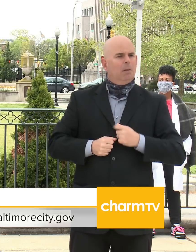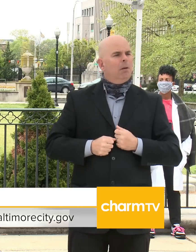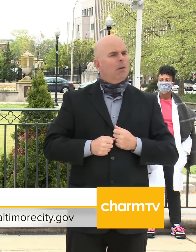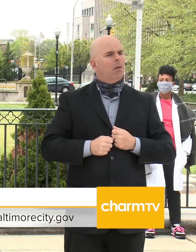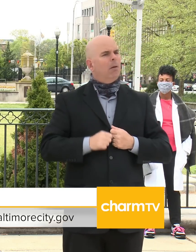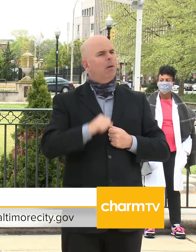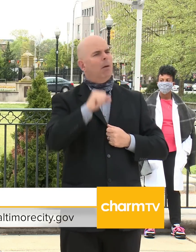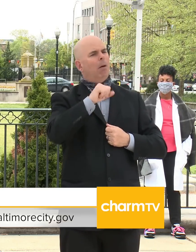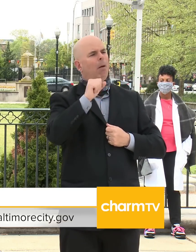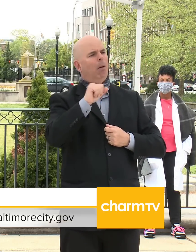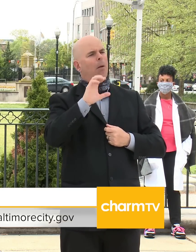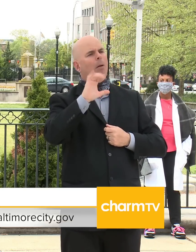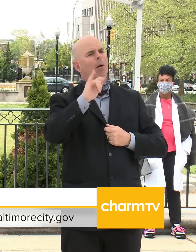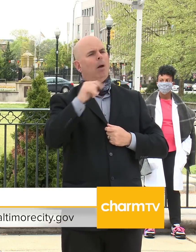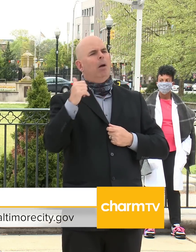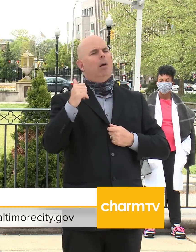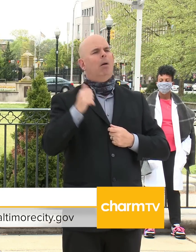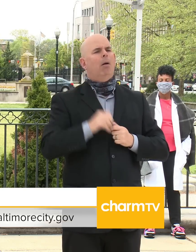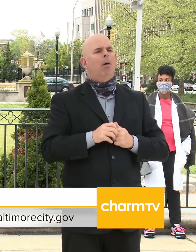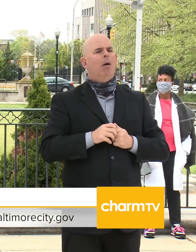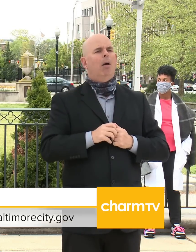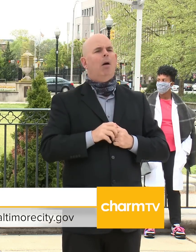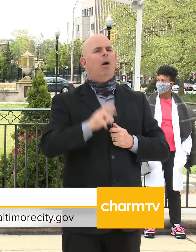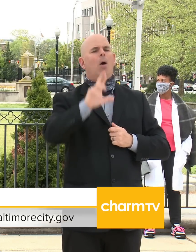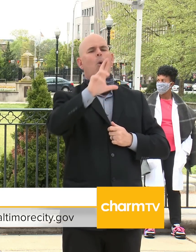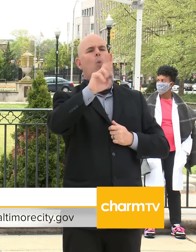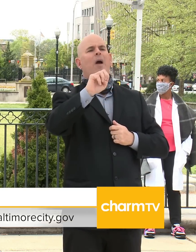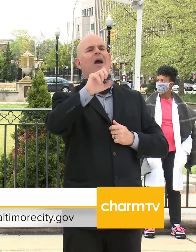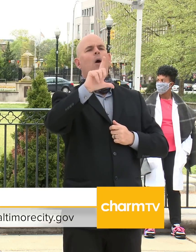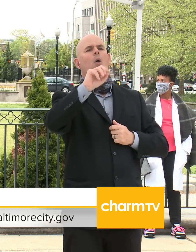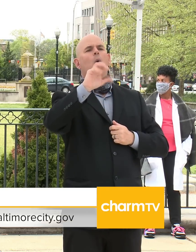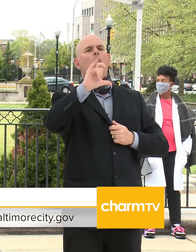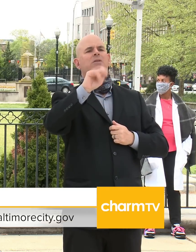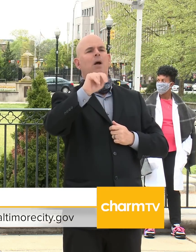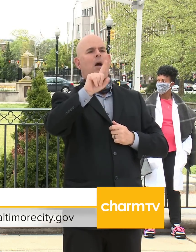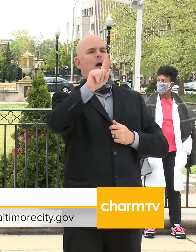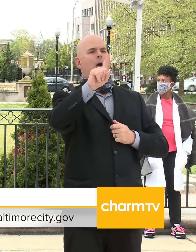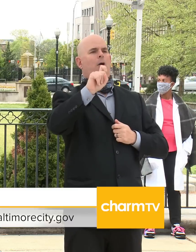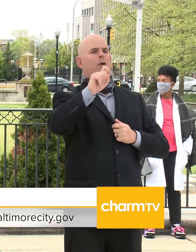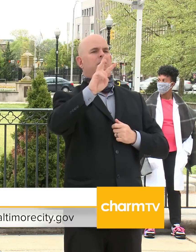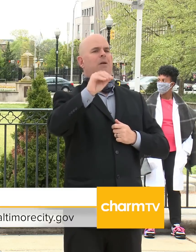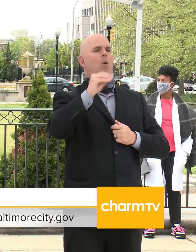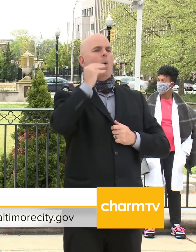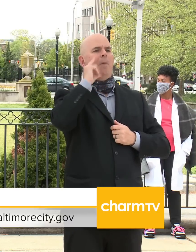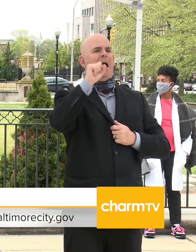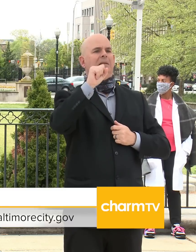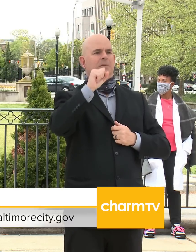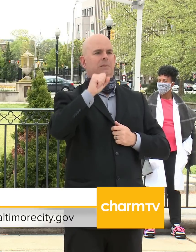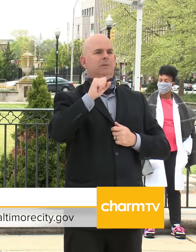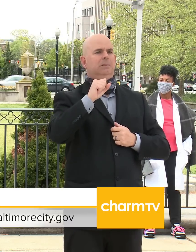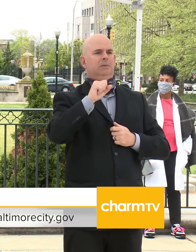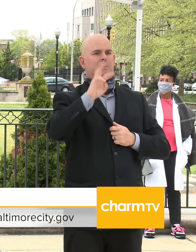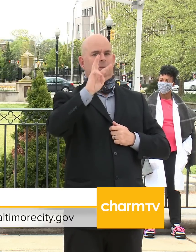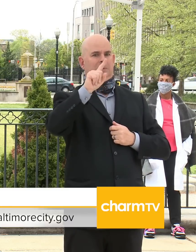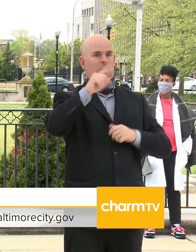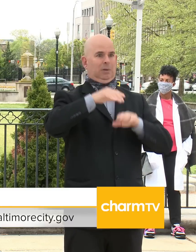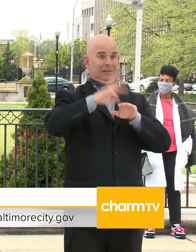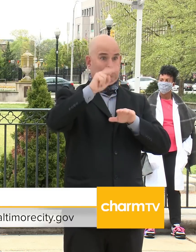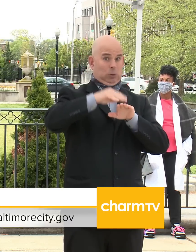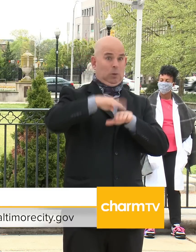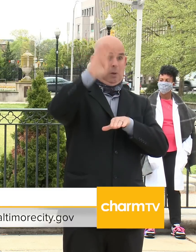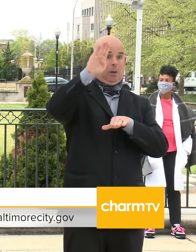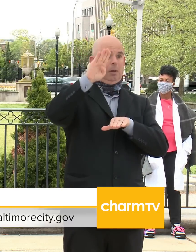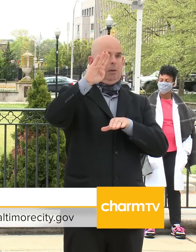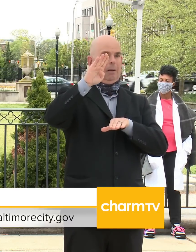about 160 homeless individuals who are 62 and over, who were